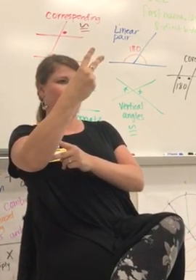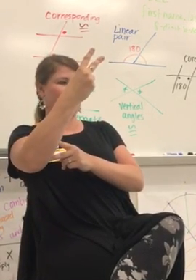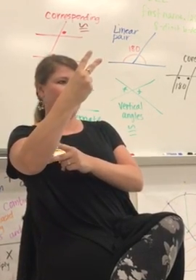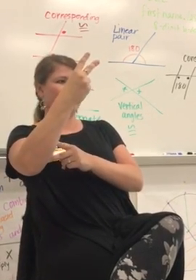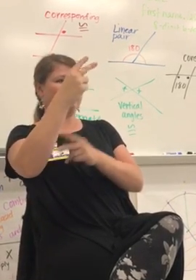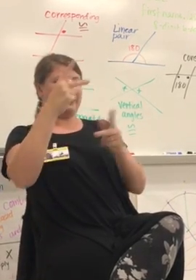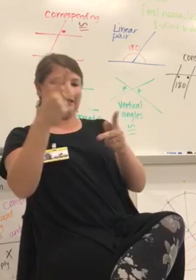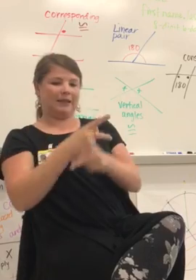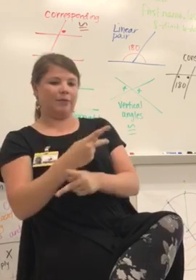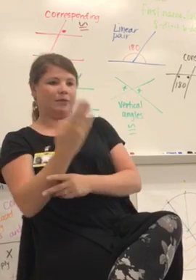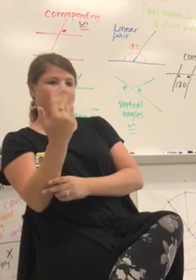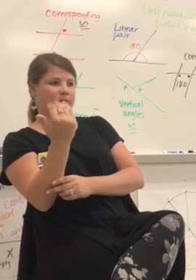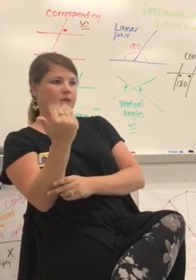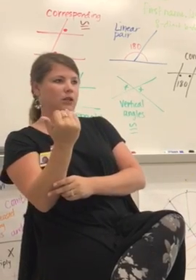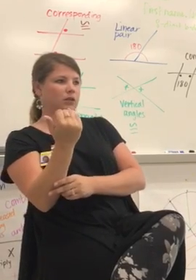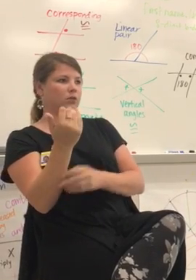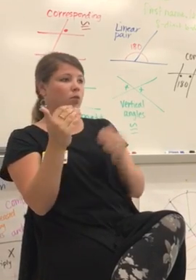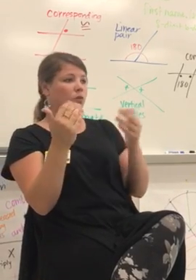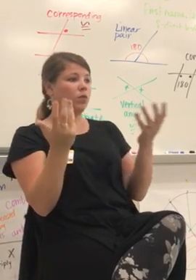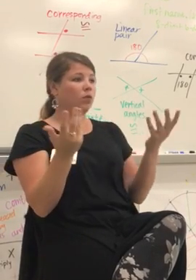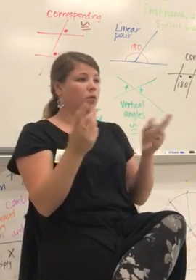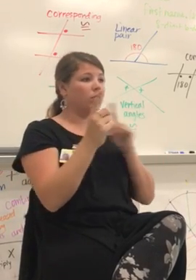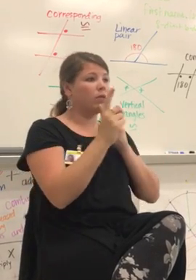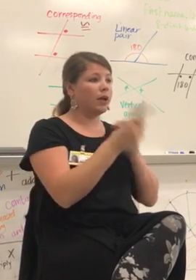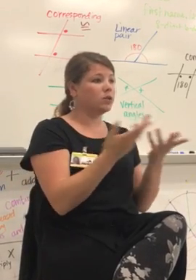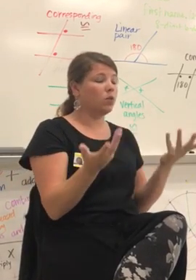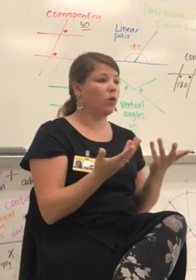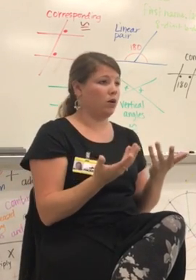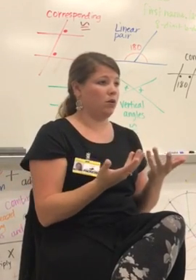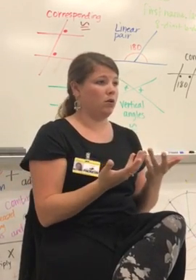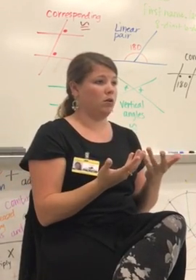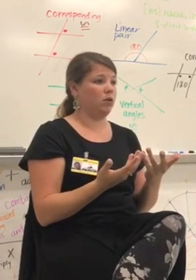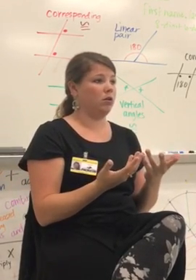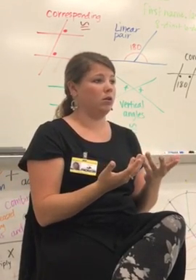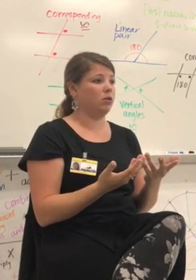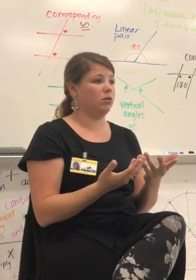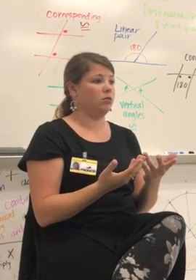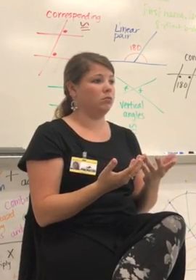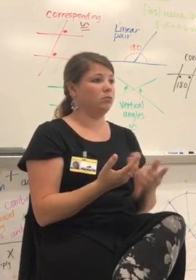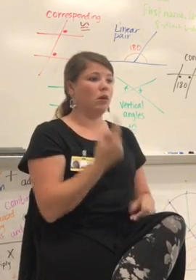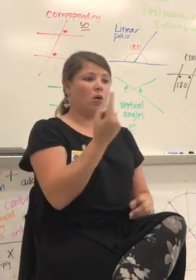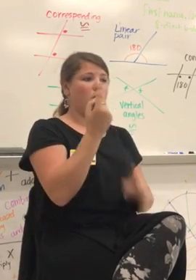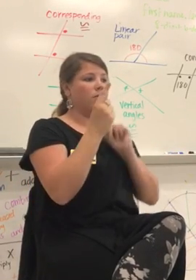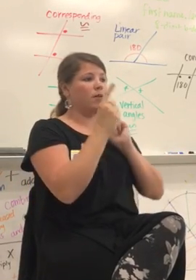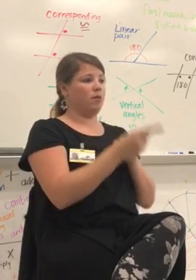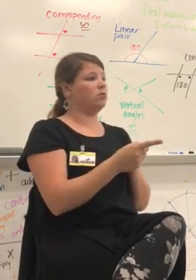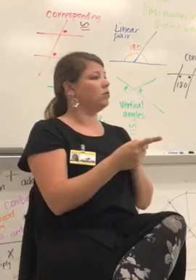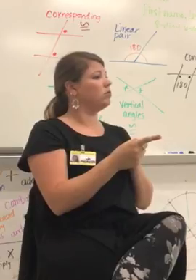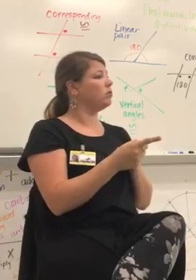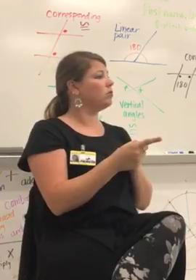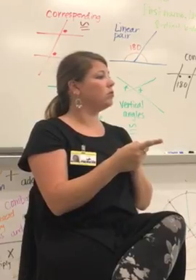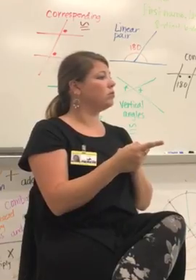get? No, I want just the answer. I want just the answer to this. What'd you get?